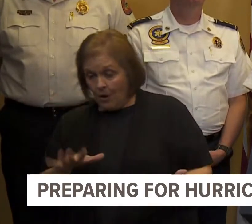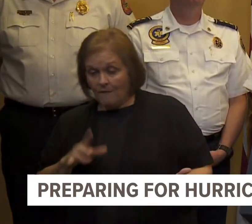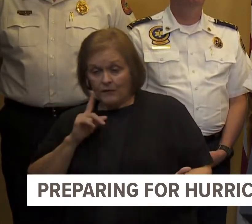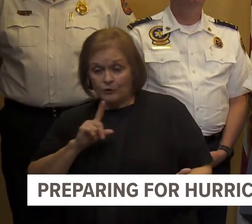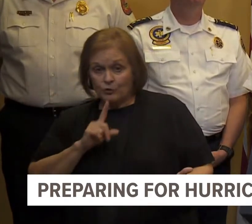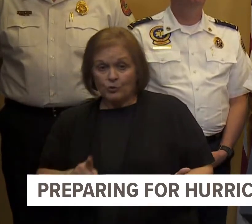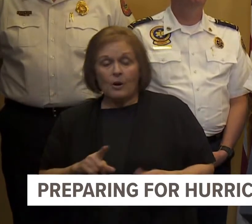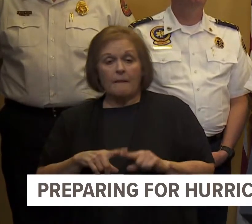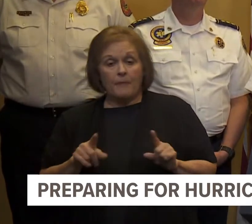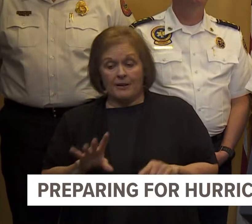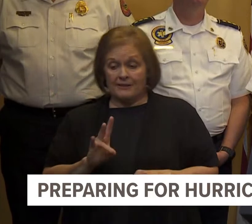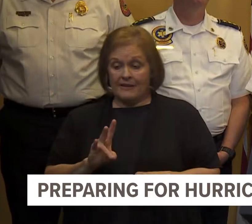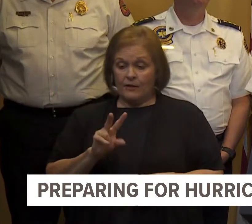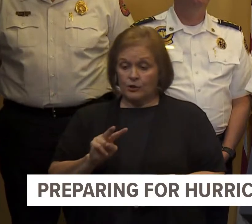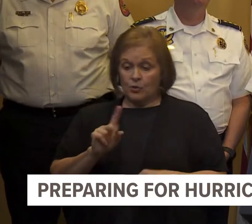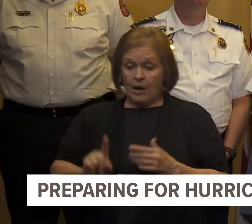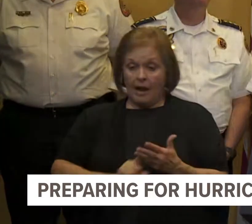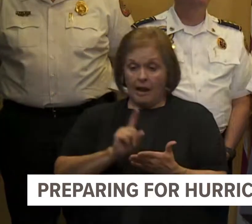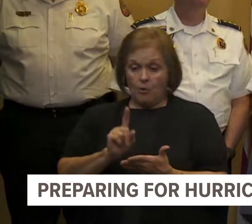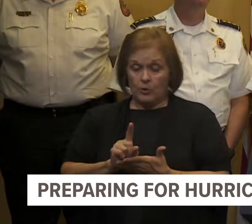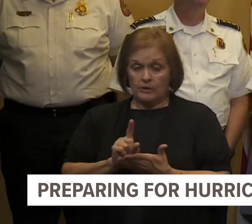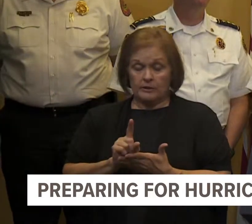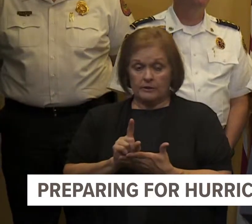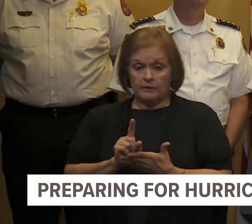but with 72 hours